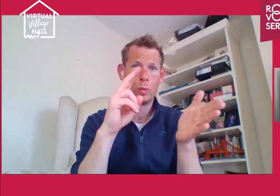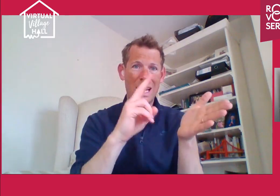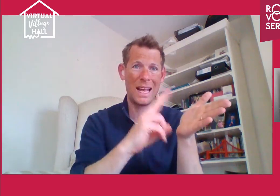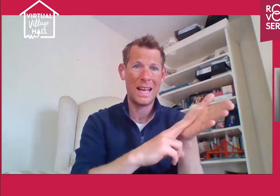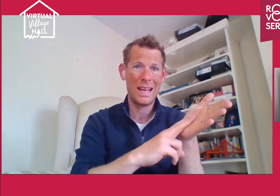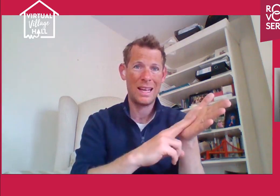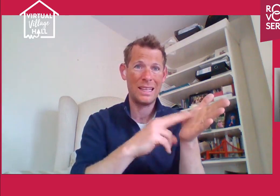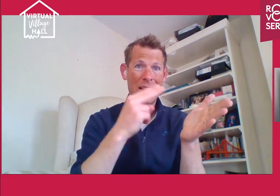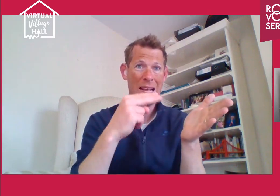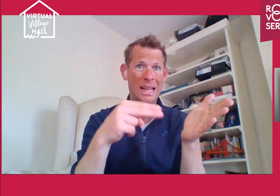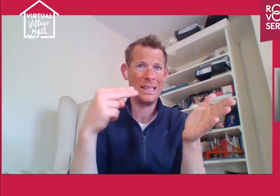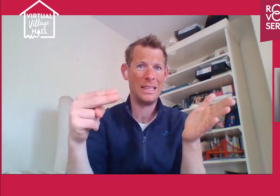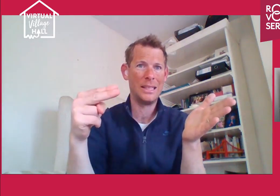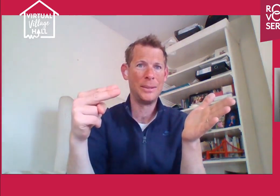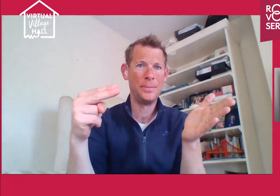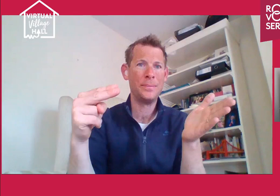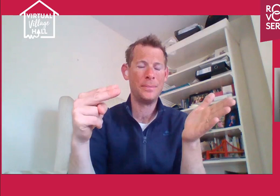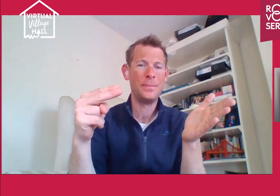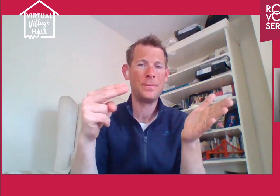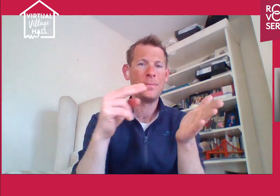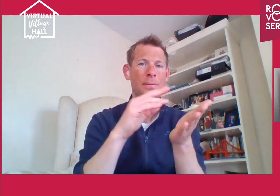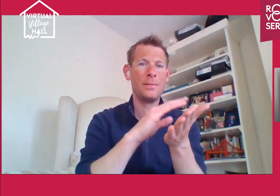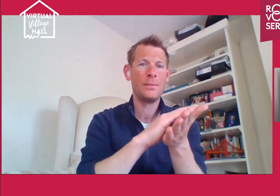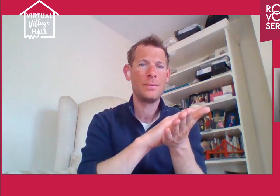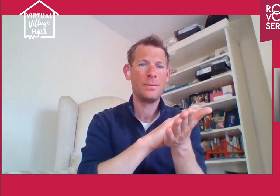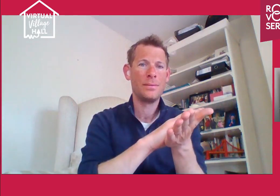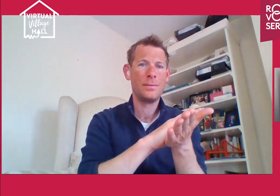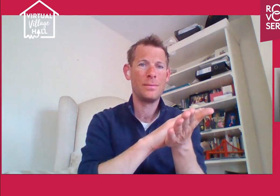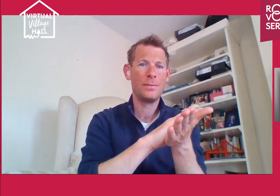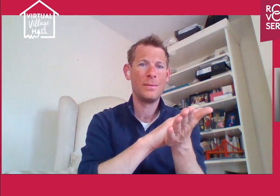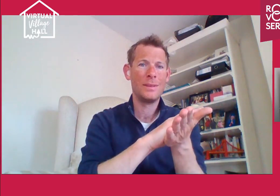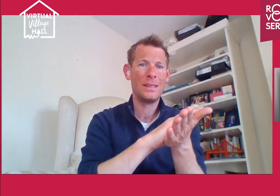So that's H to M. We'll do that again.